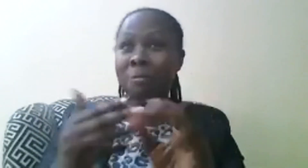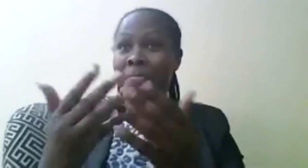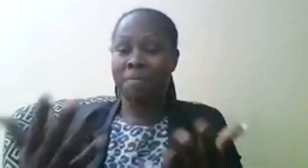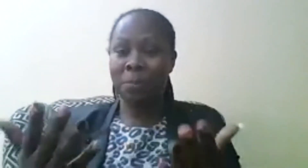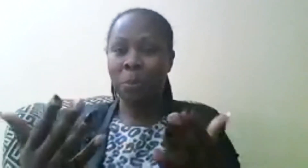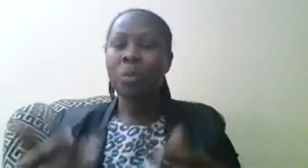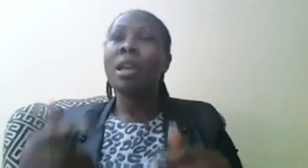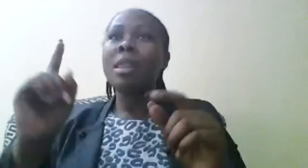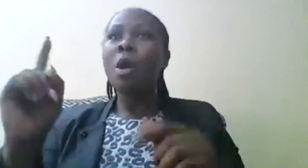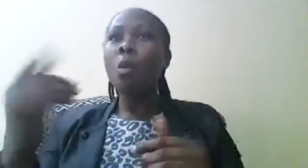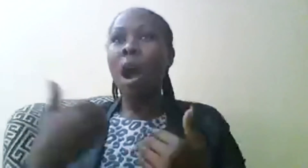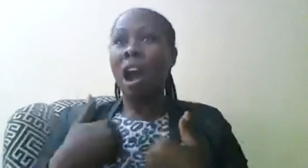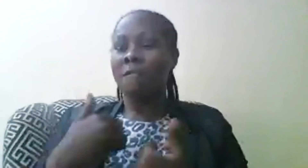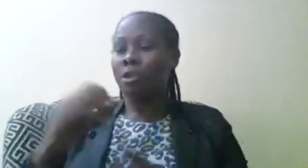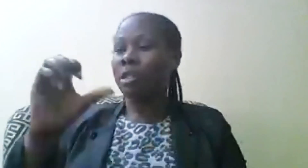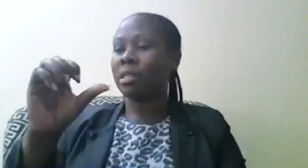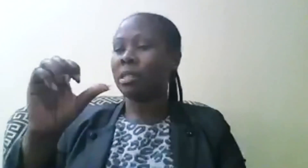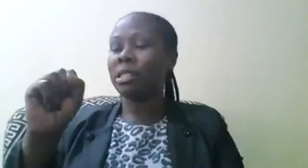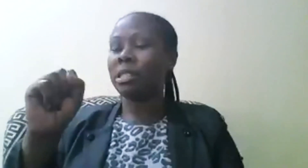in political life.